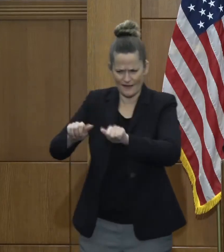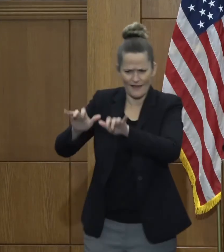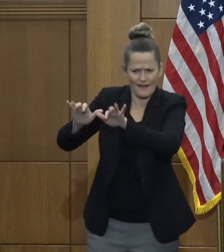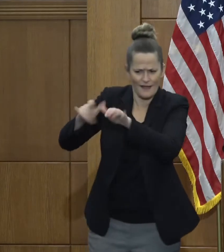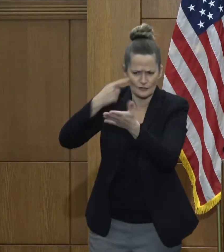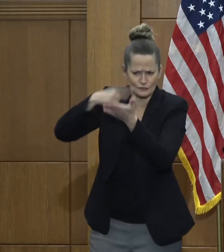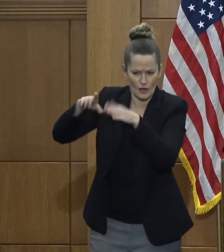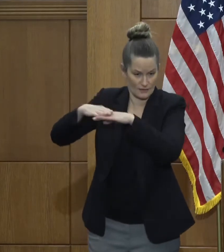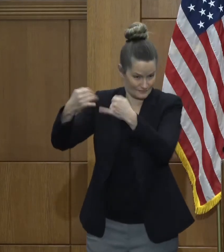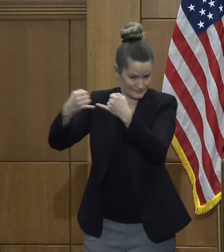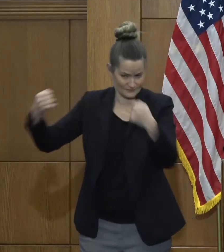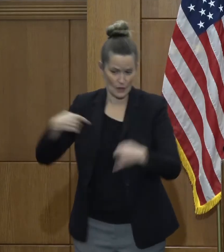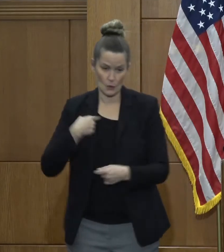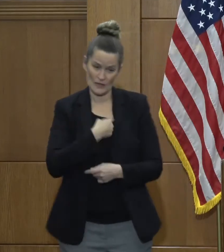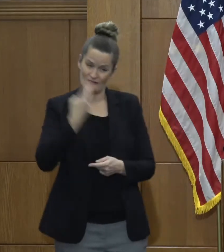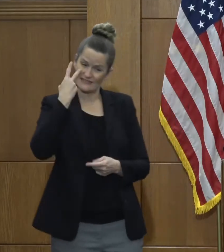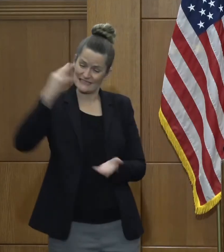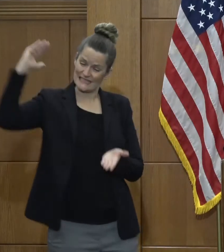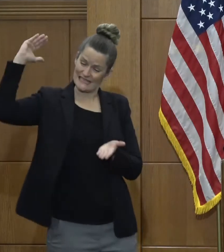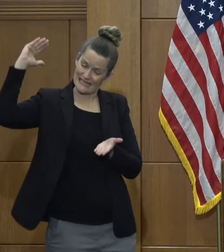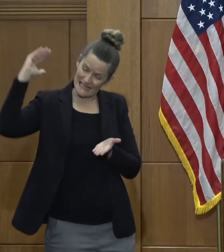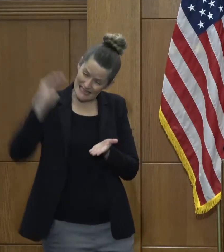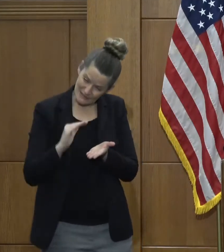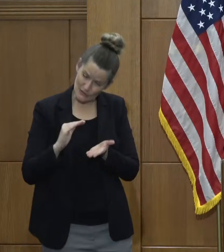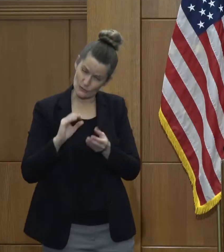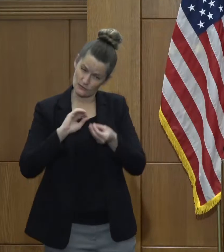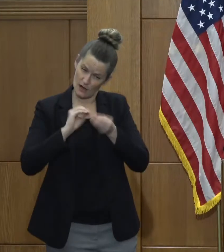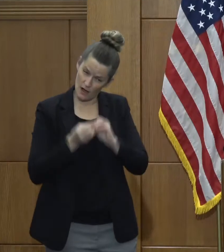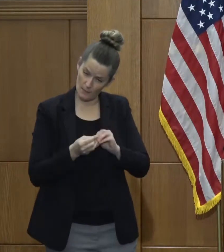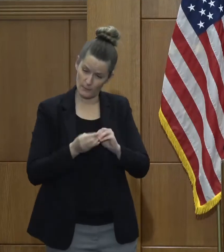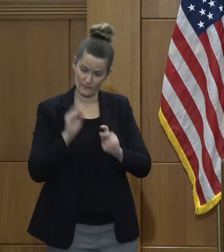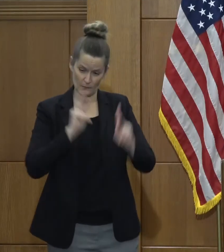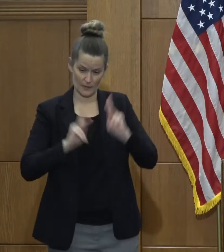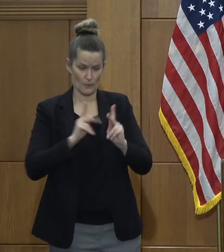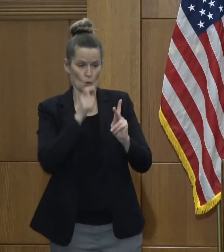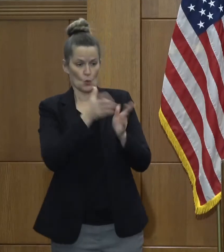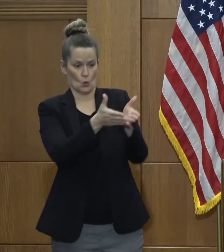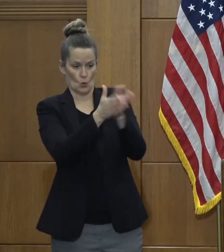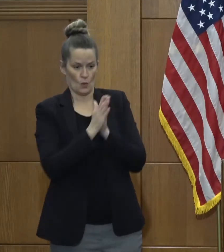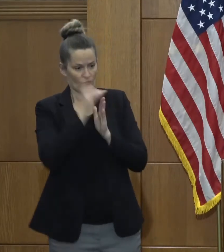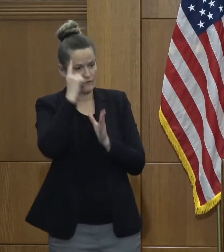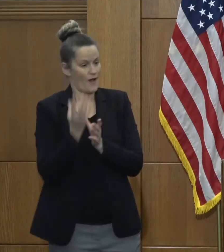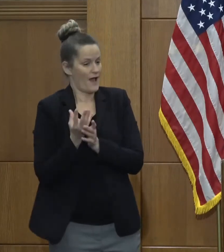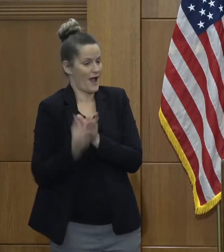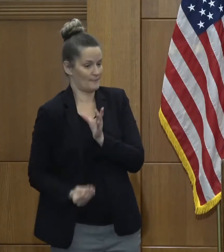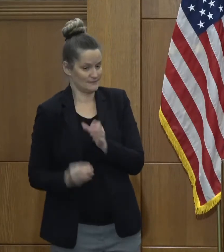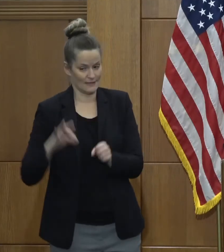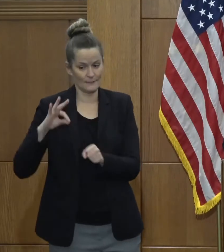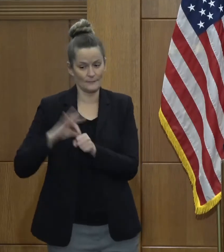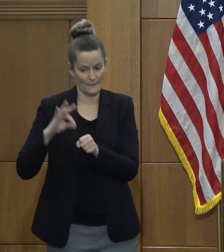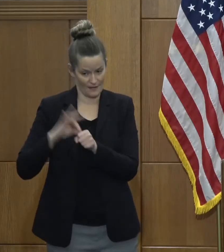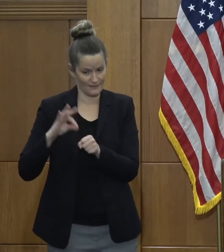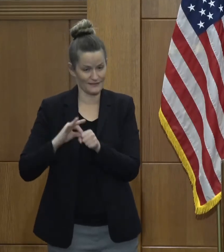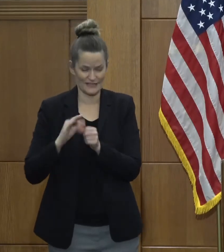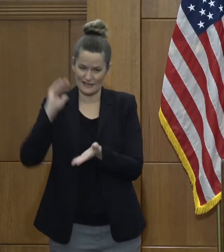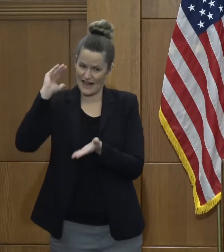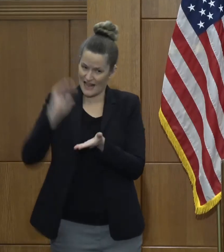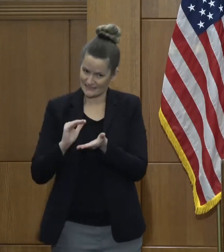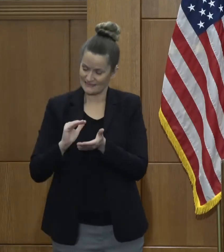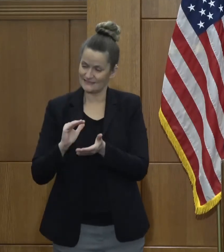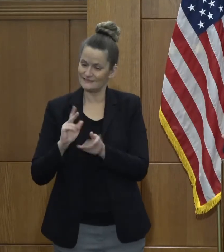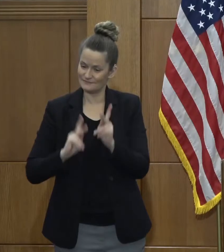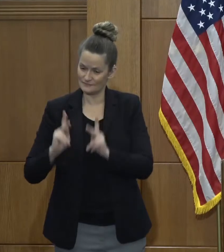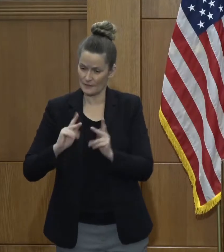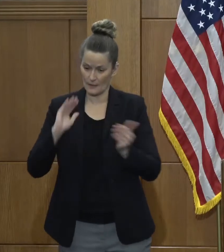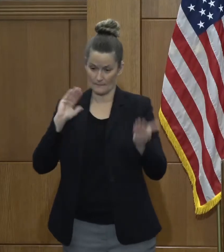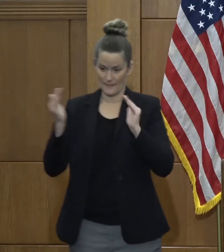decrease in the number of people who have requested absentee by mail ballots this year as compared to 2020, but you can't necessarily attribute